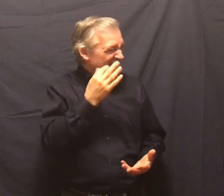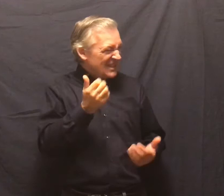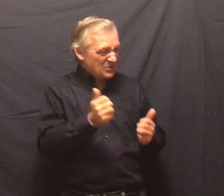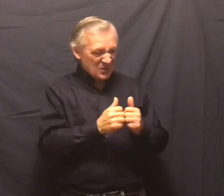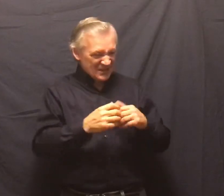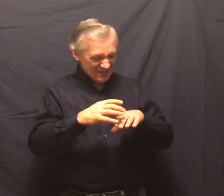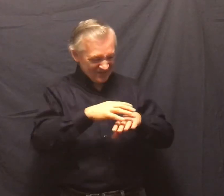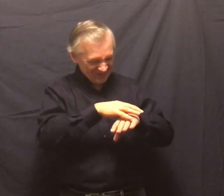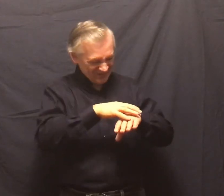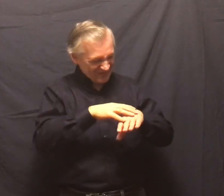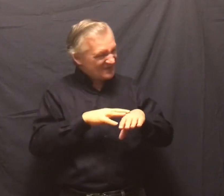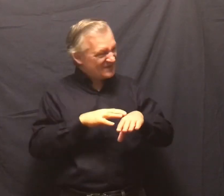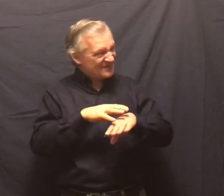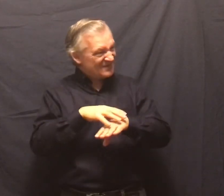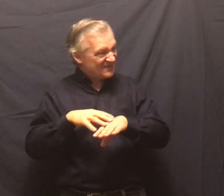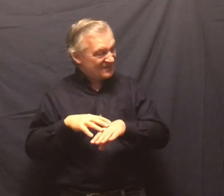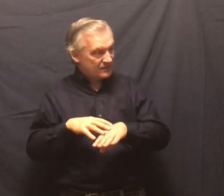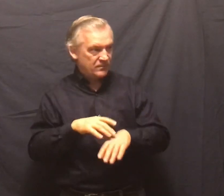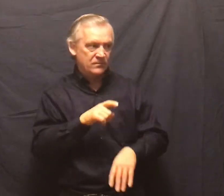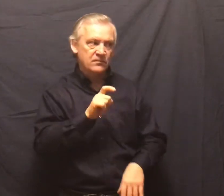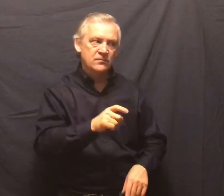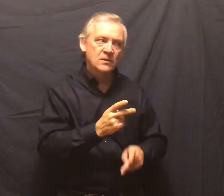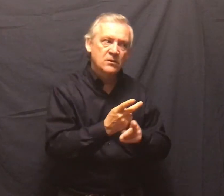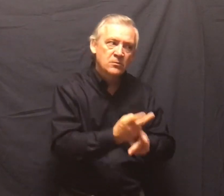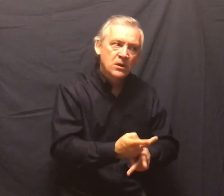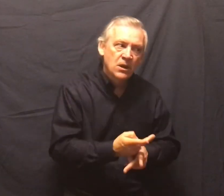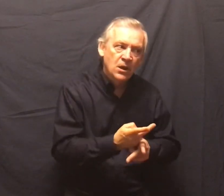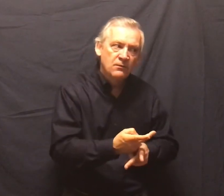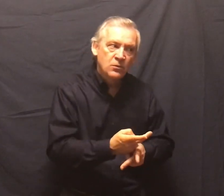But you gotta watch out them cats don't get the little rabbits.